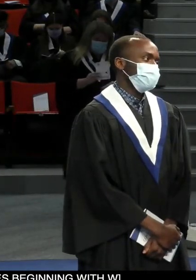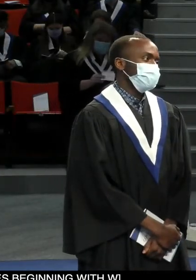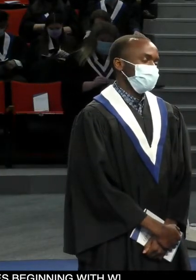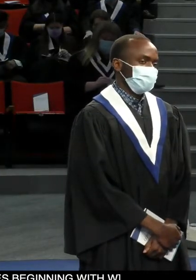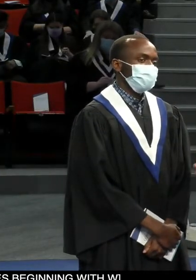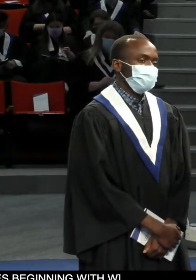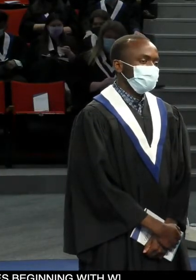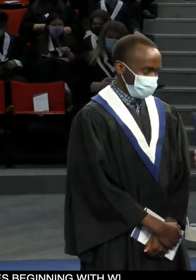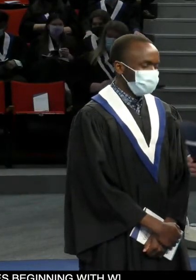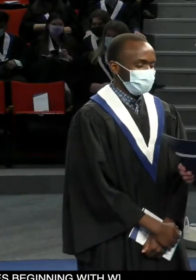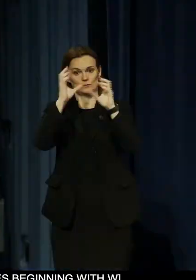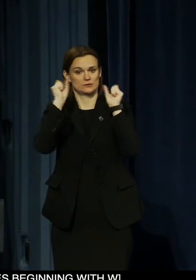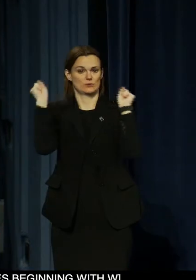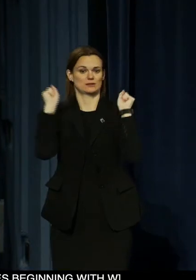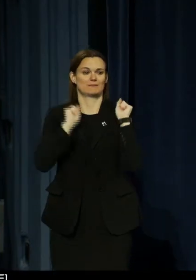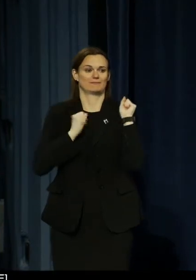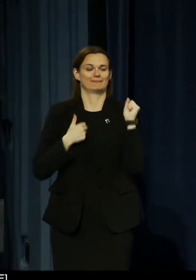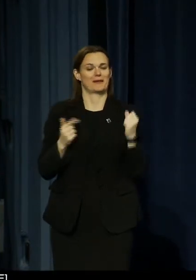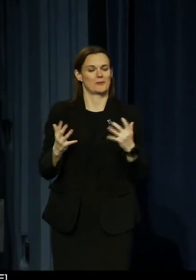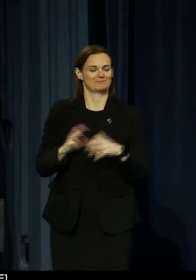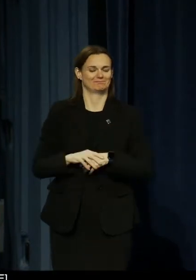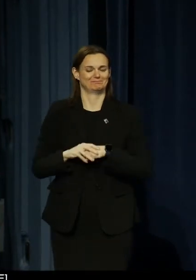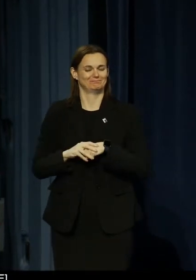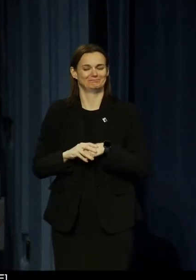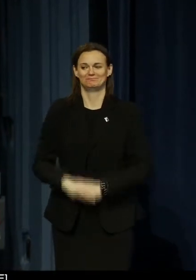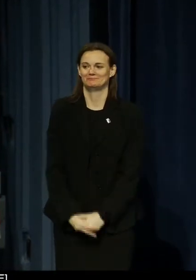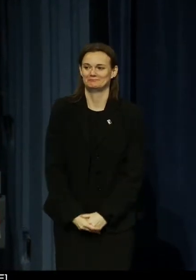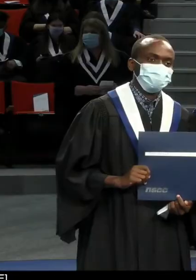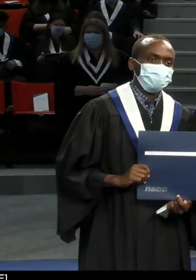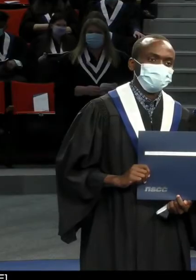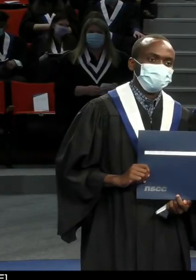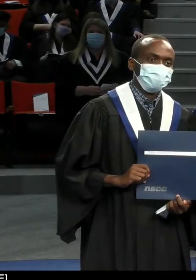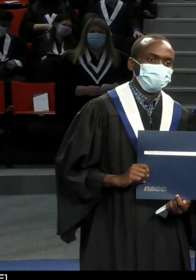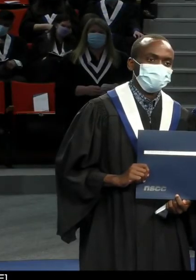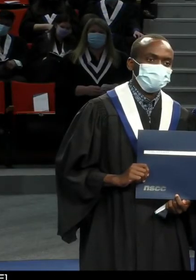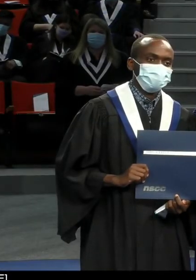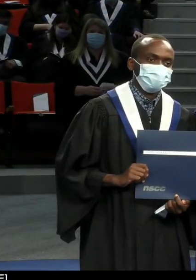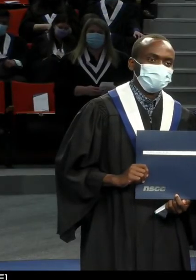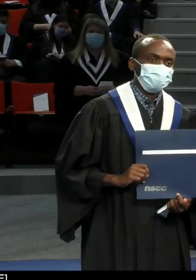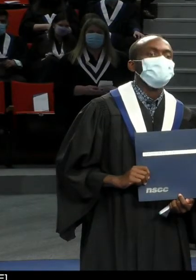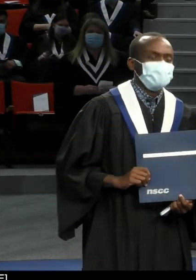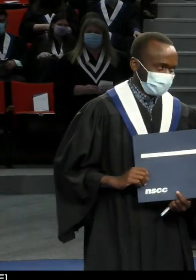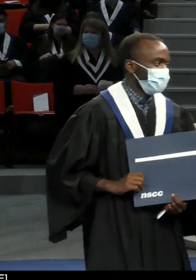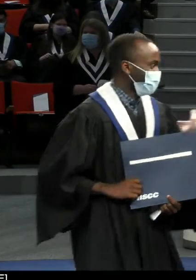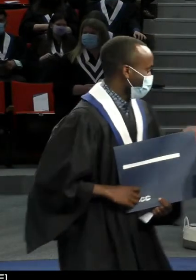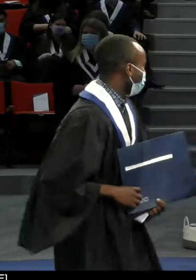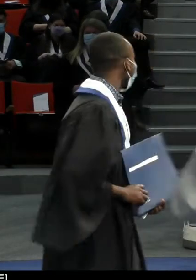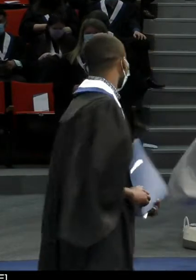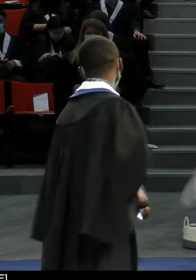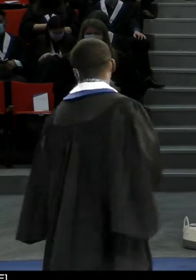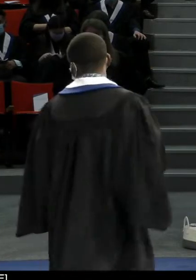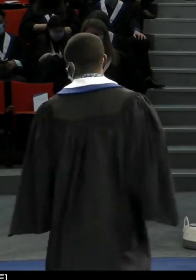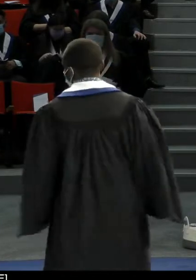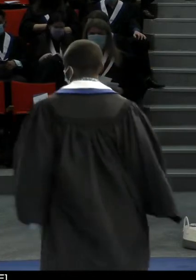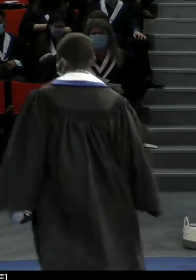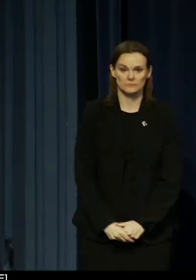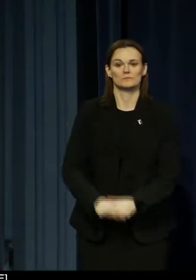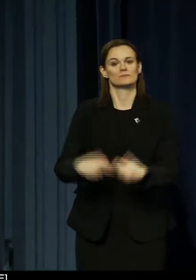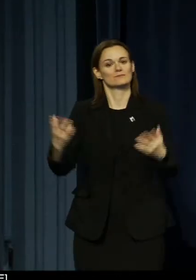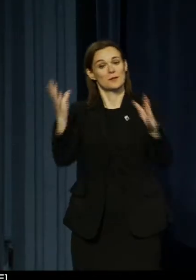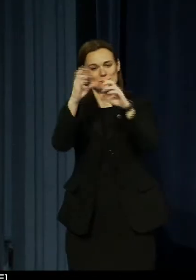the audience, whether you're a member of the amazing campus community, even perhaps you're sitting in the graduate area because this is not your